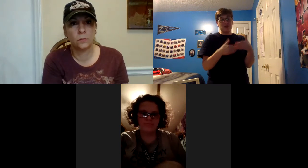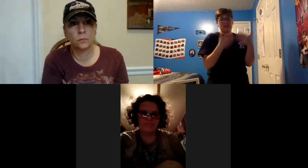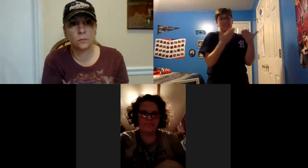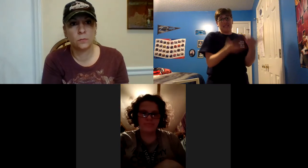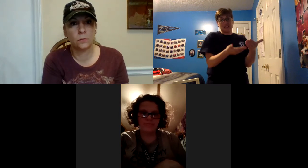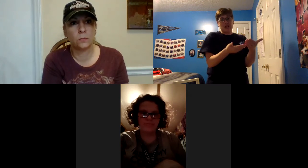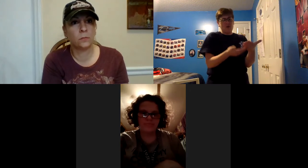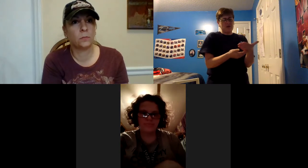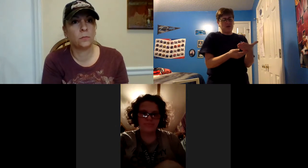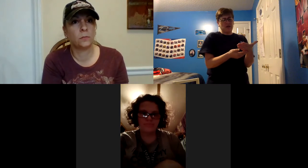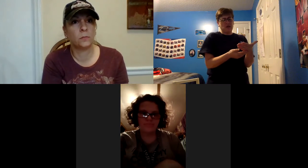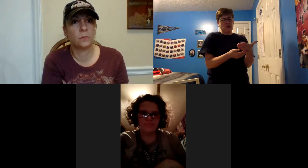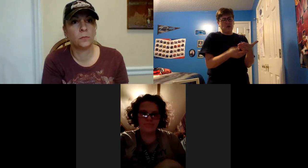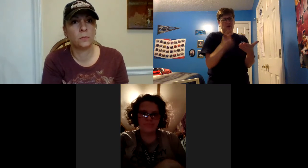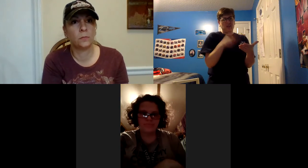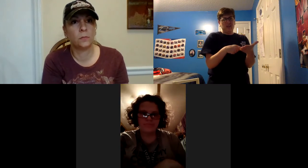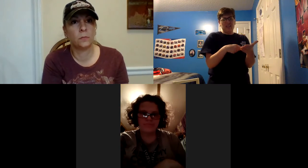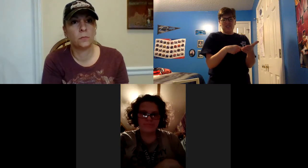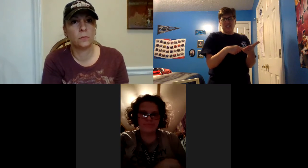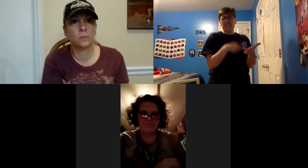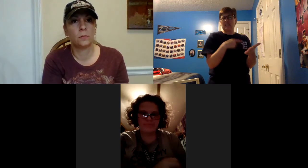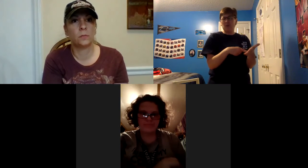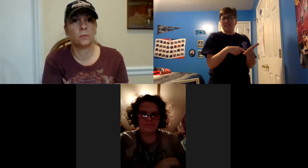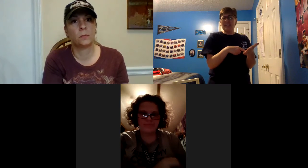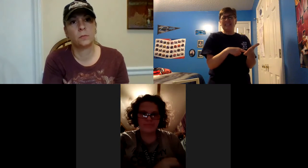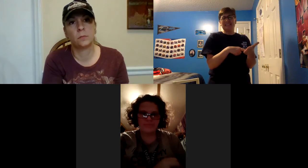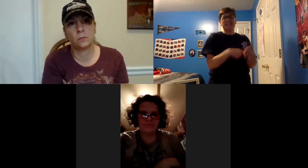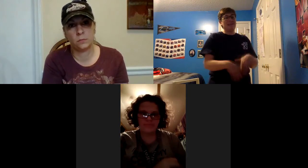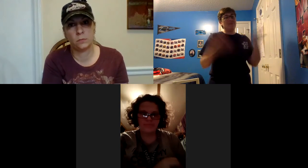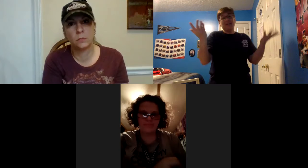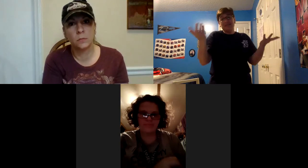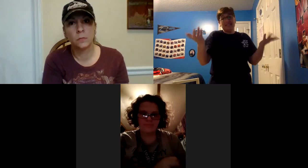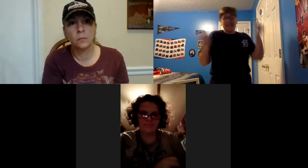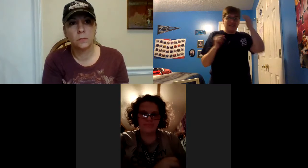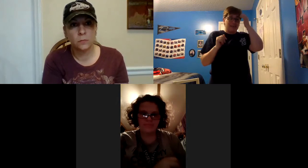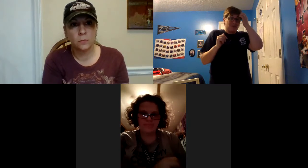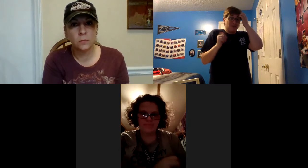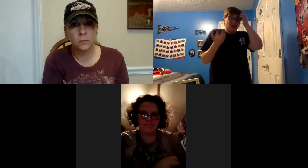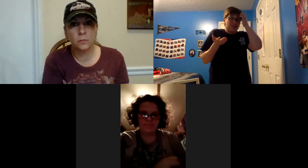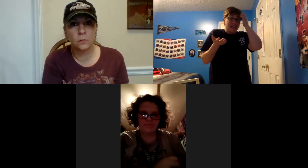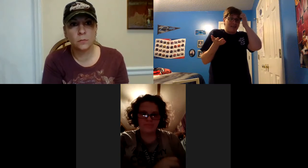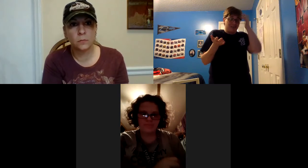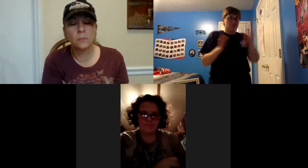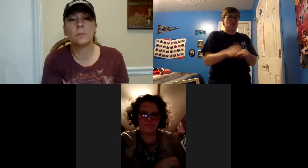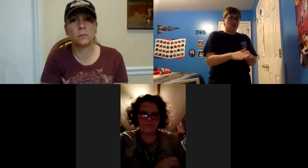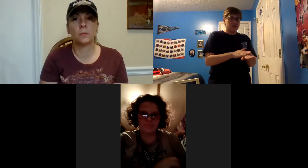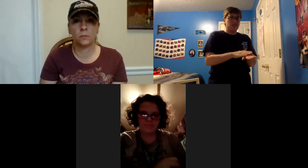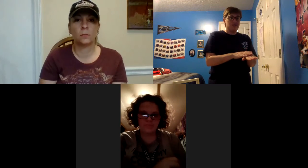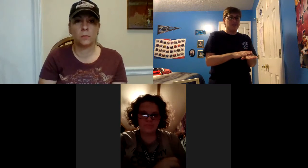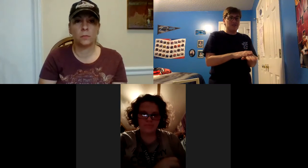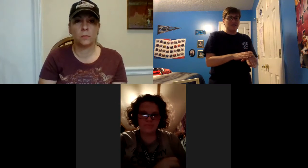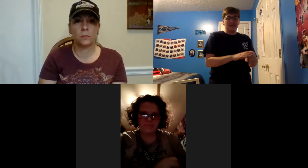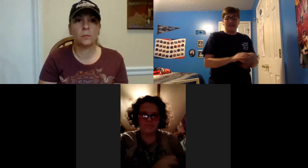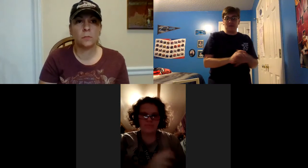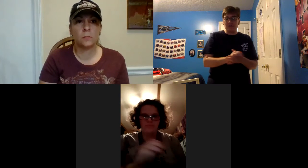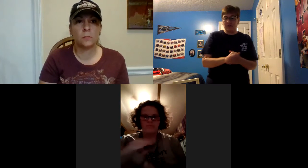you, they're going to say slow, and you're going to go, that should say slowly instead. But they never learned that if they're strictly using